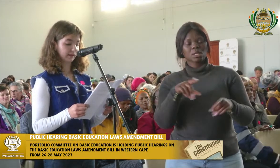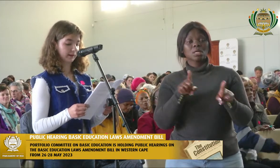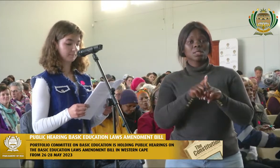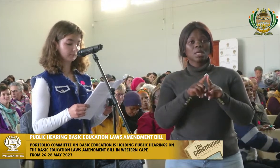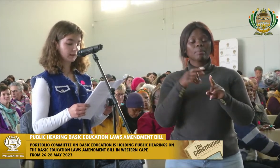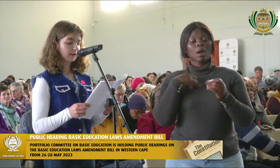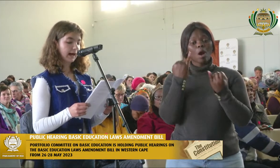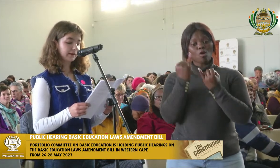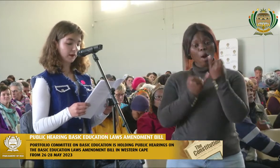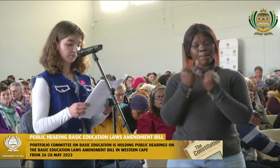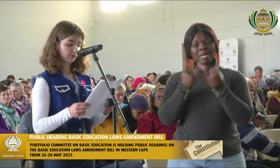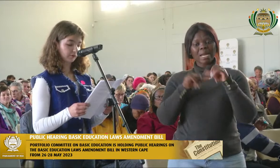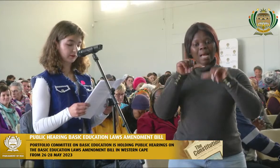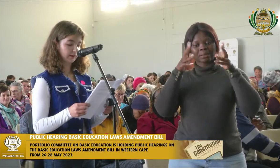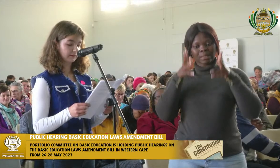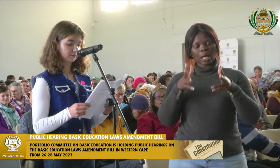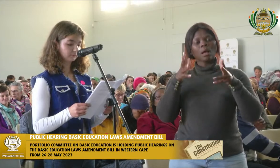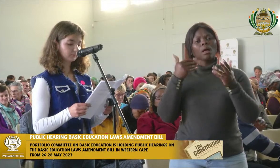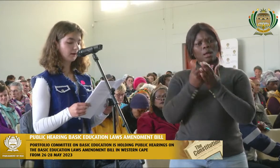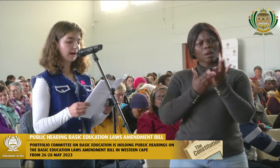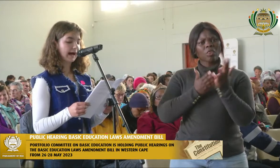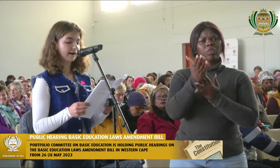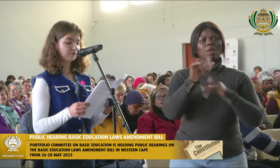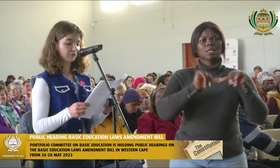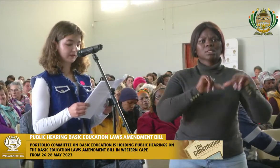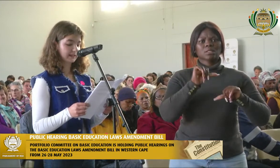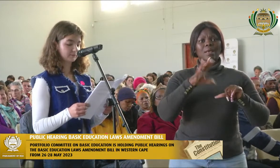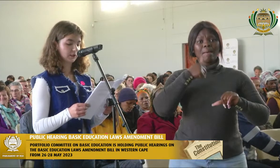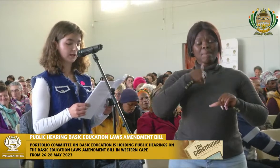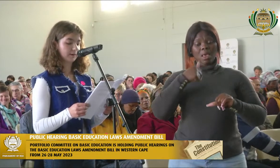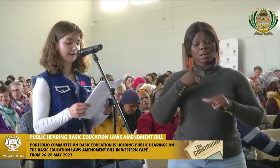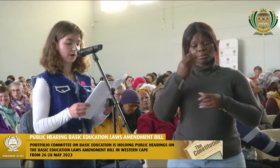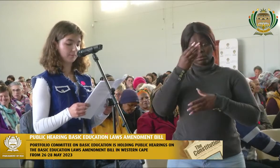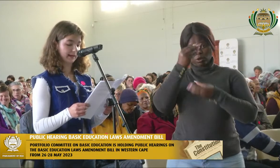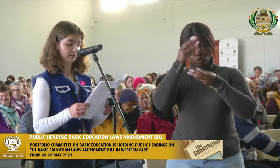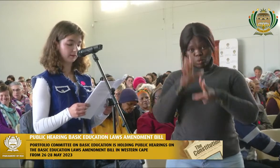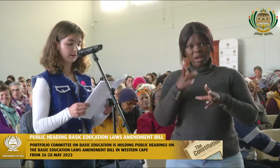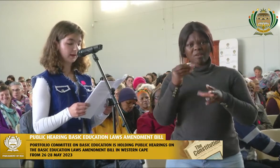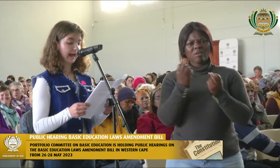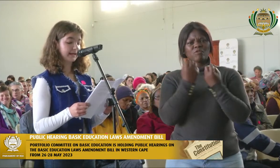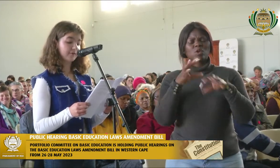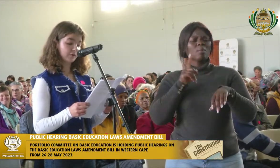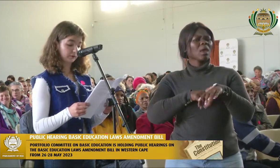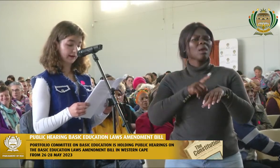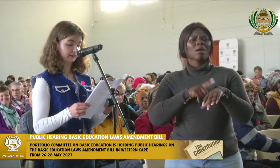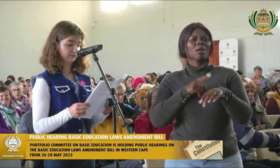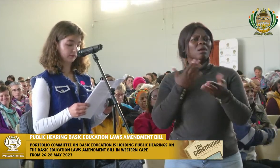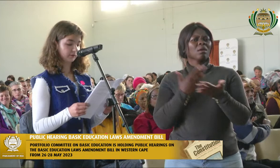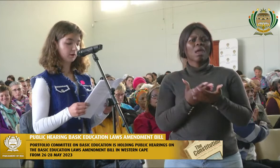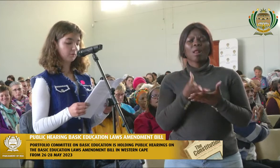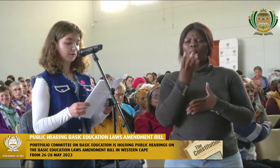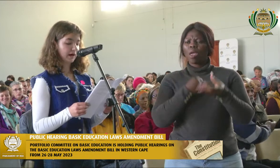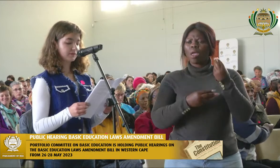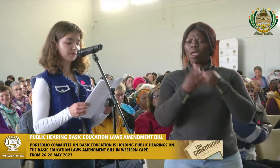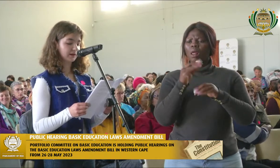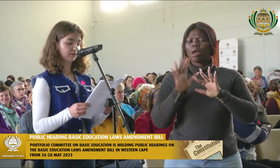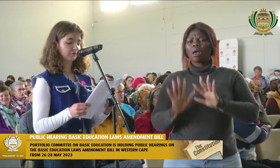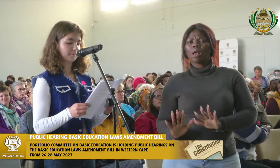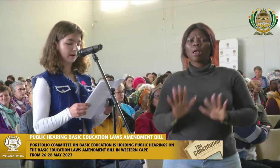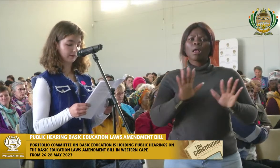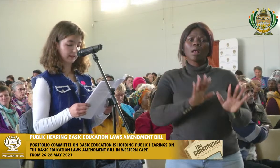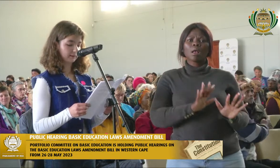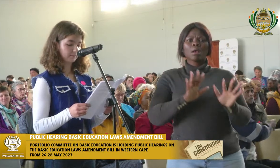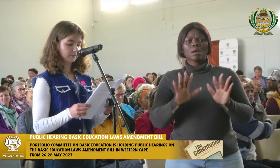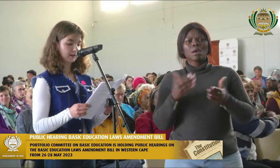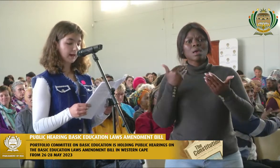competent assessor. As a homeschool student, I have the freedom to learn at my own pace, at different grade levels, without the stress